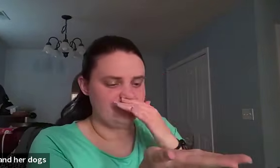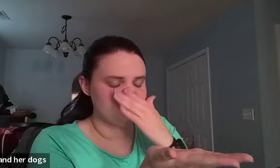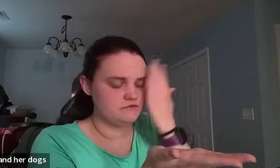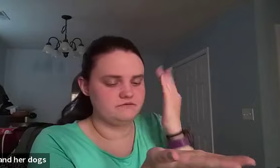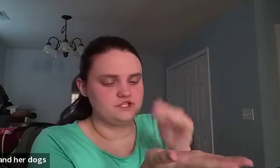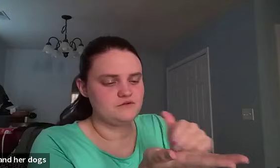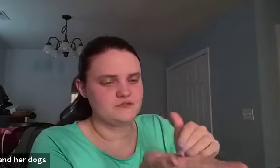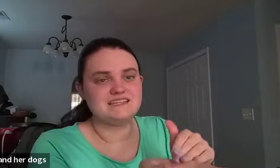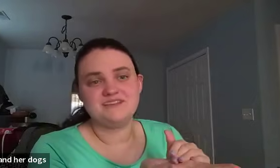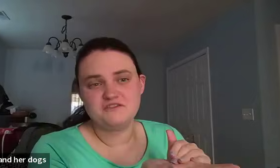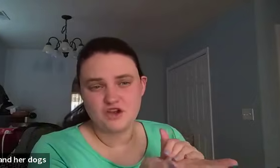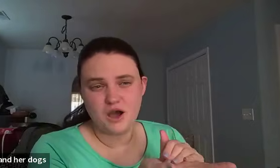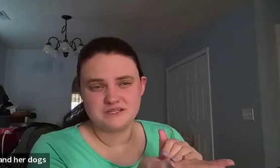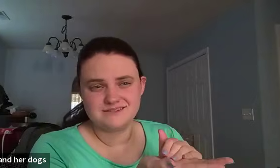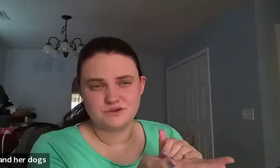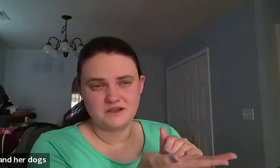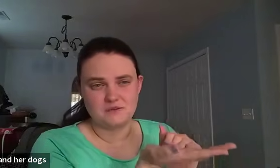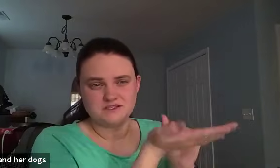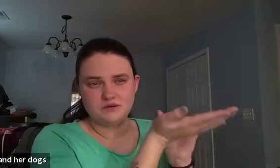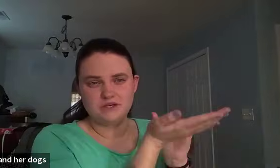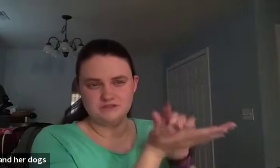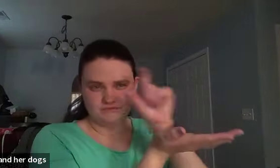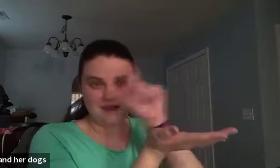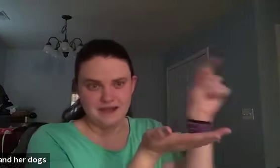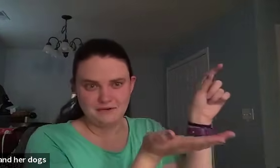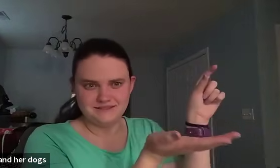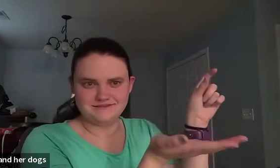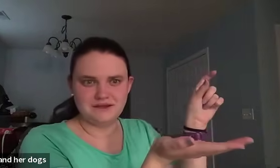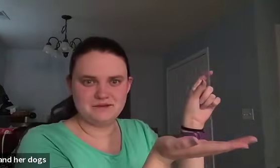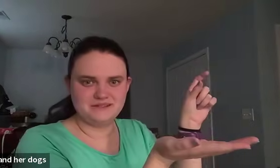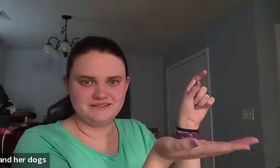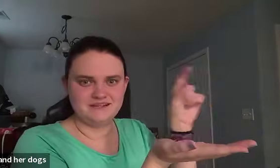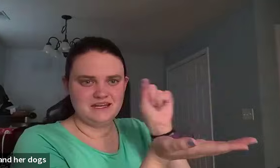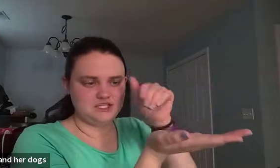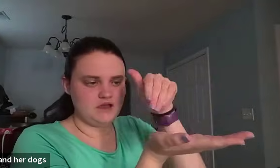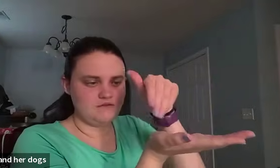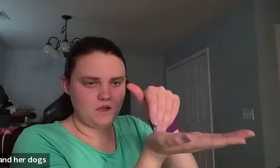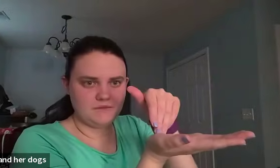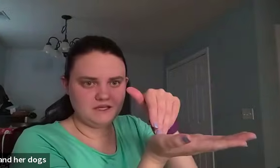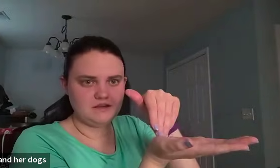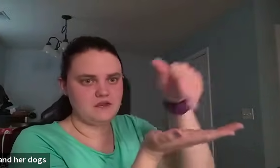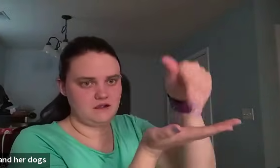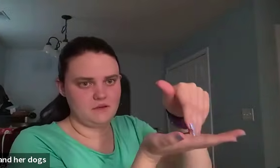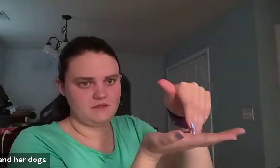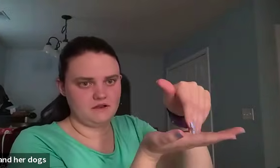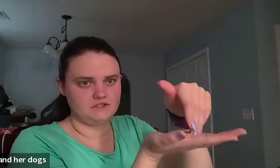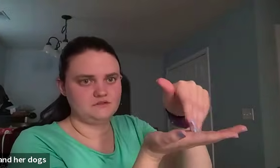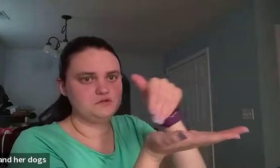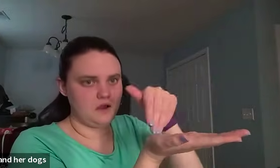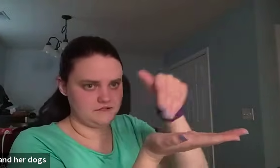the visual for this, I think of the commas, where the commas are when you write out a million, is you have a comma here and then a comma there. So you have two